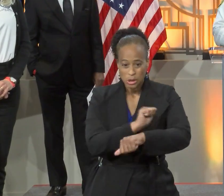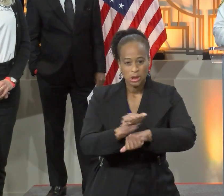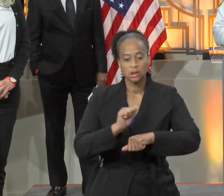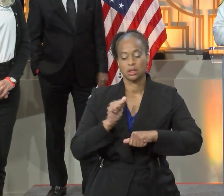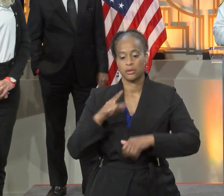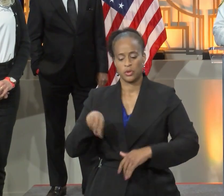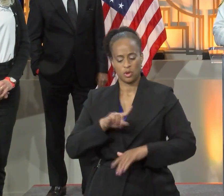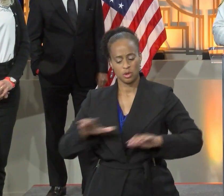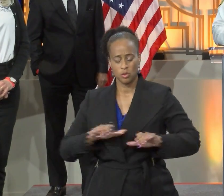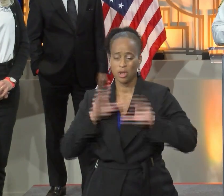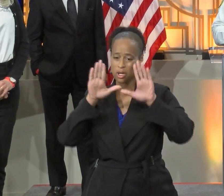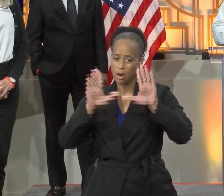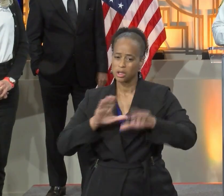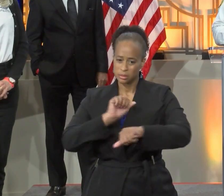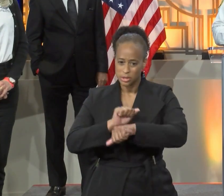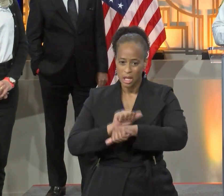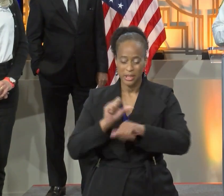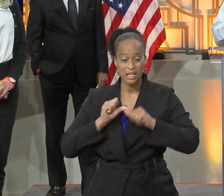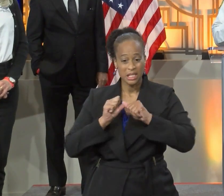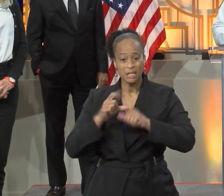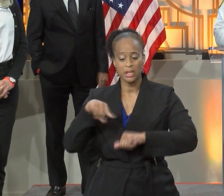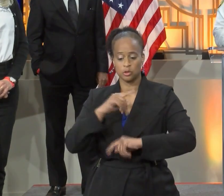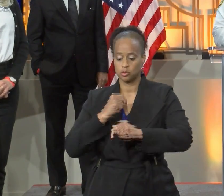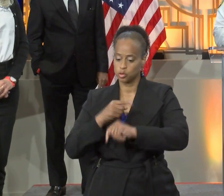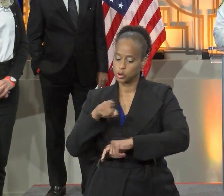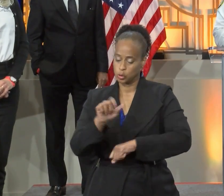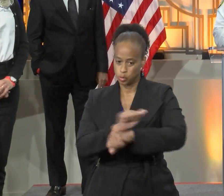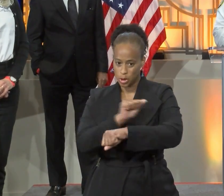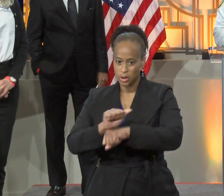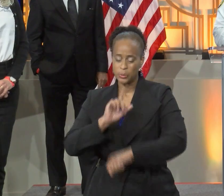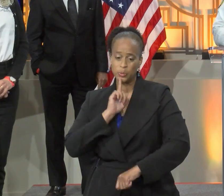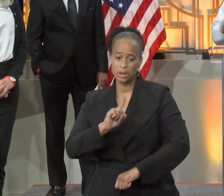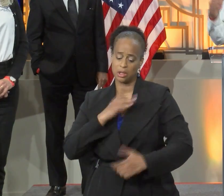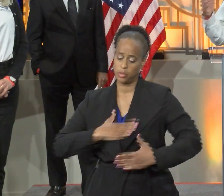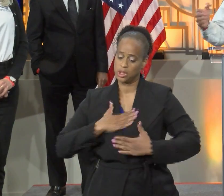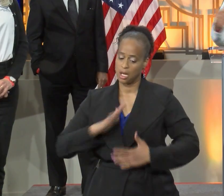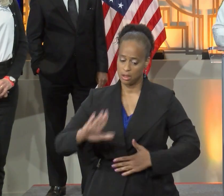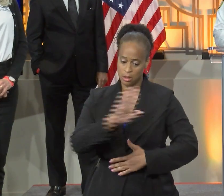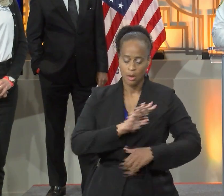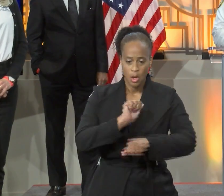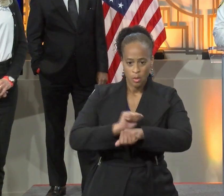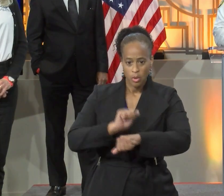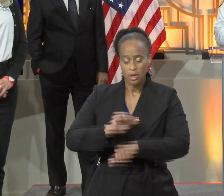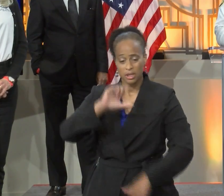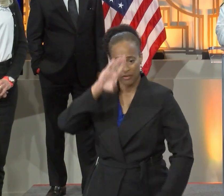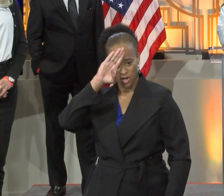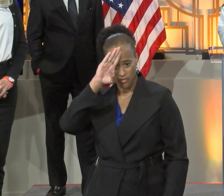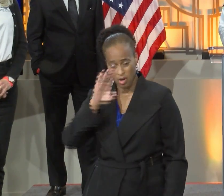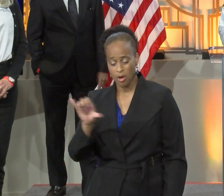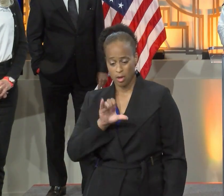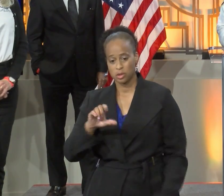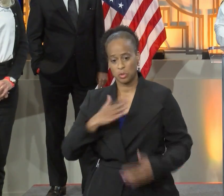enormous job in keeping these units in service, and we appreciate their effort, and our firefighters appreciate